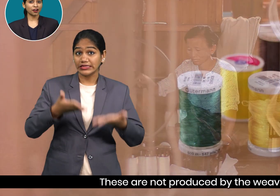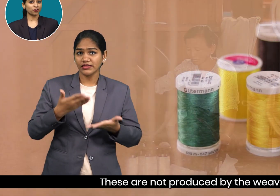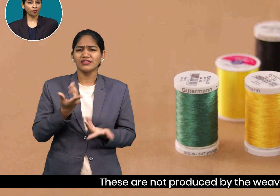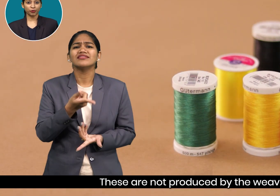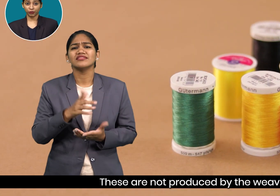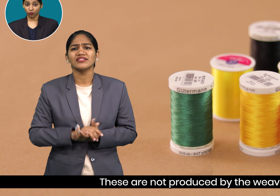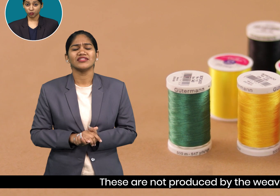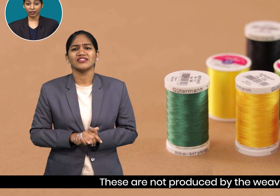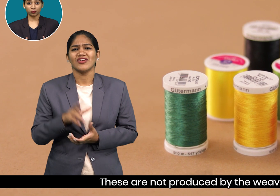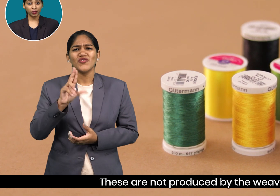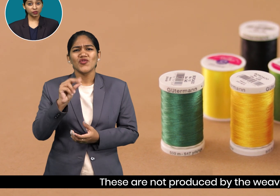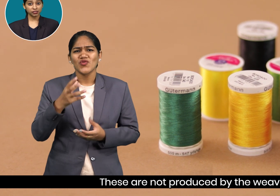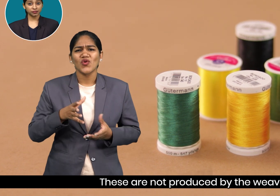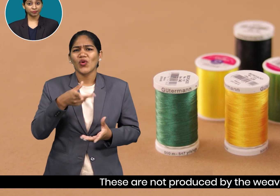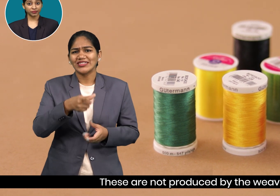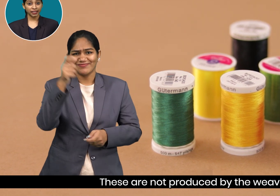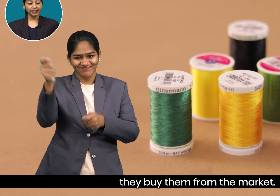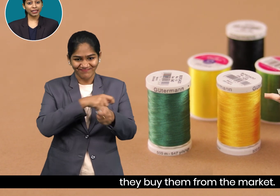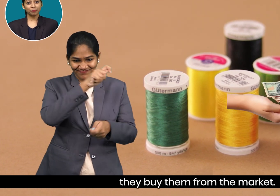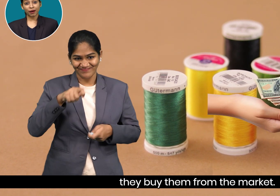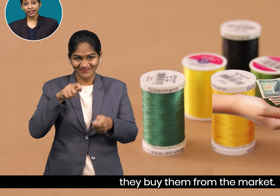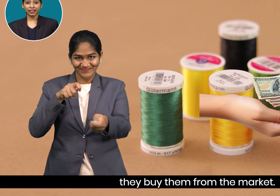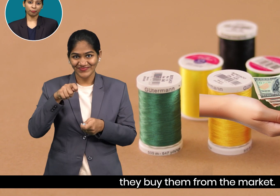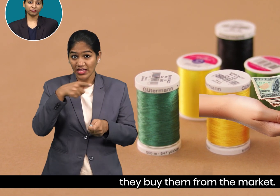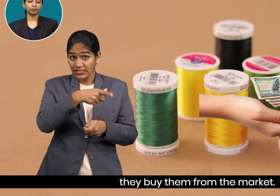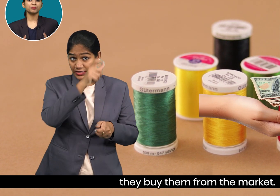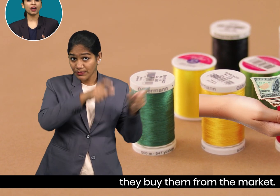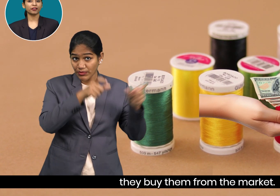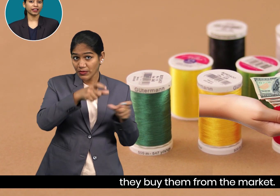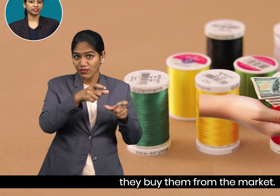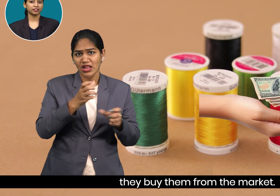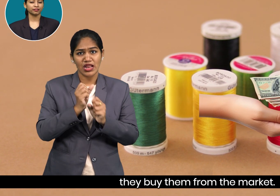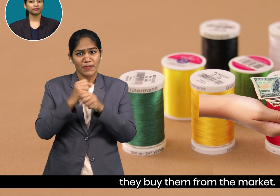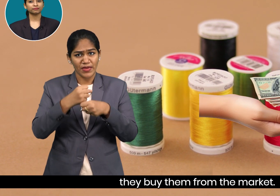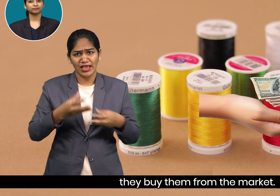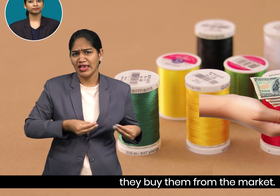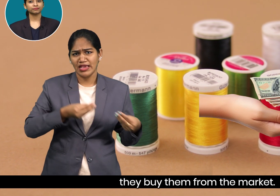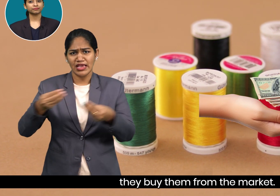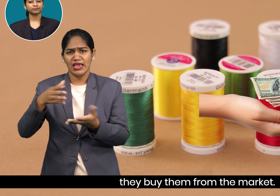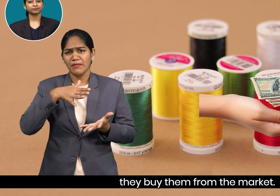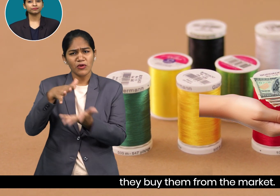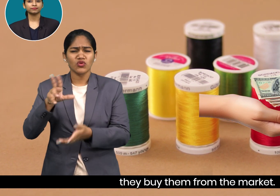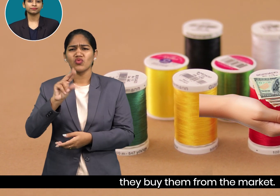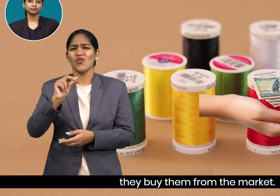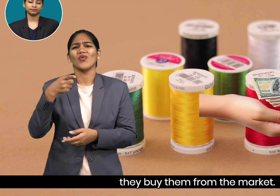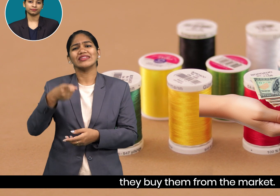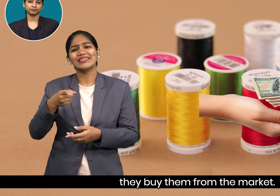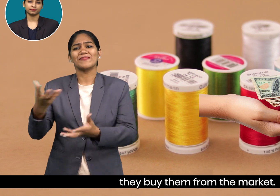These are not produced by the weavers, they buy them from the market.